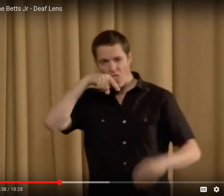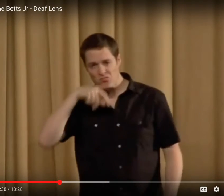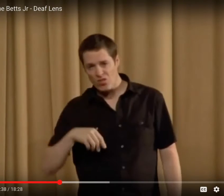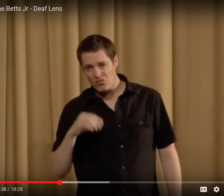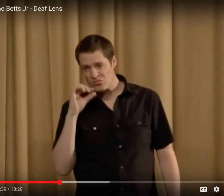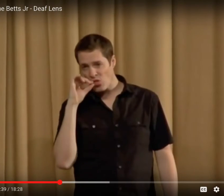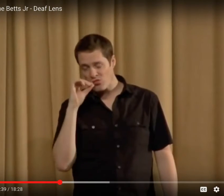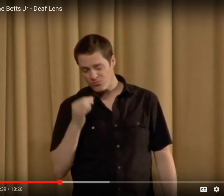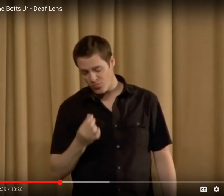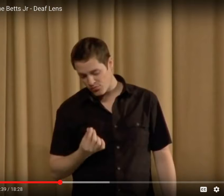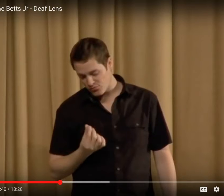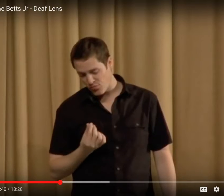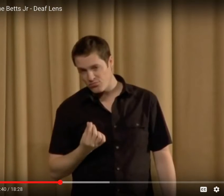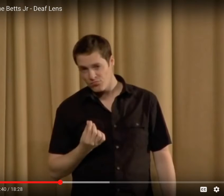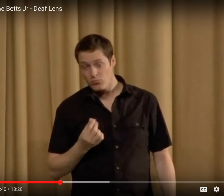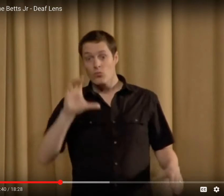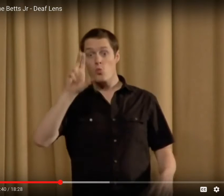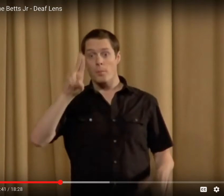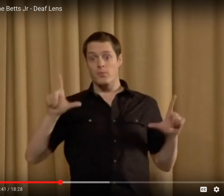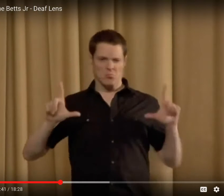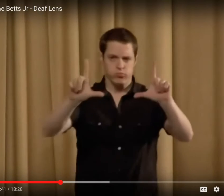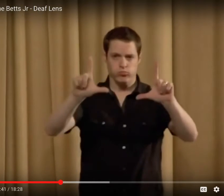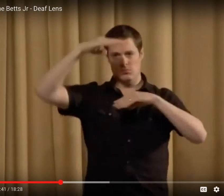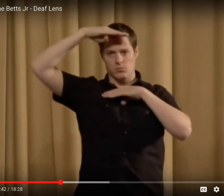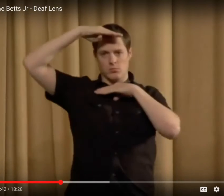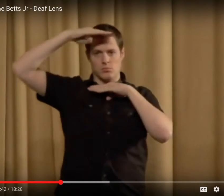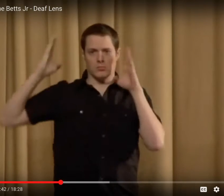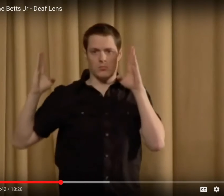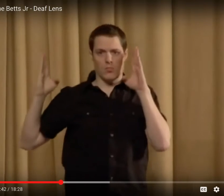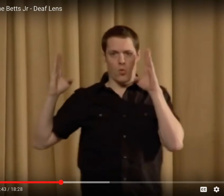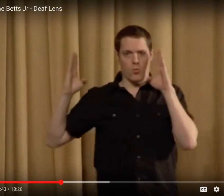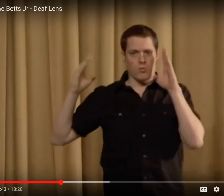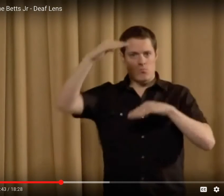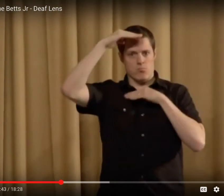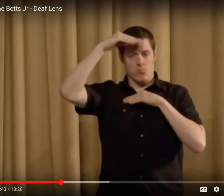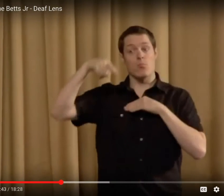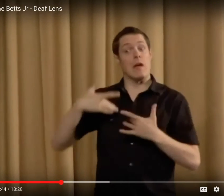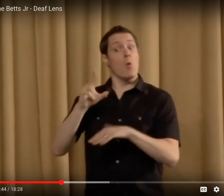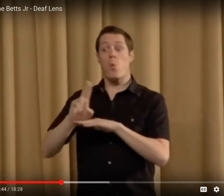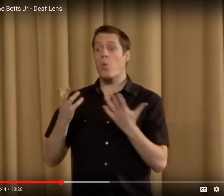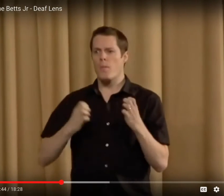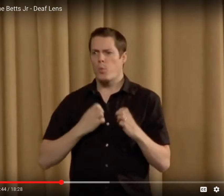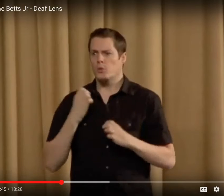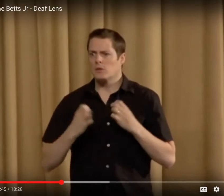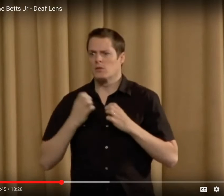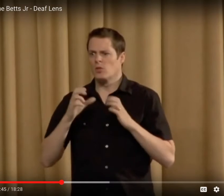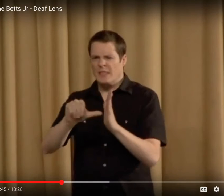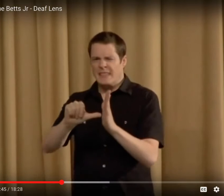your torso, like a guy sitting on a tree, and a close up is his face, this right here, to